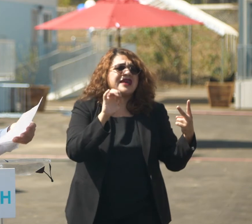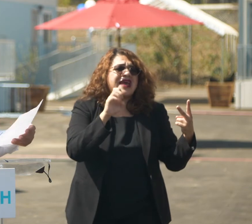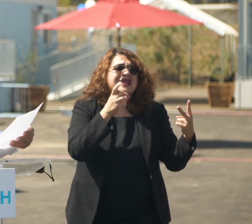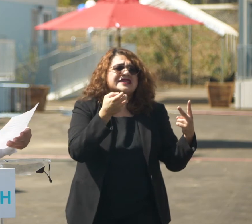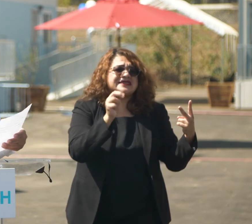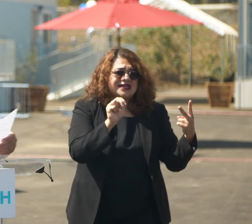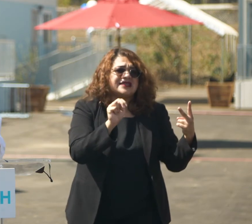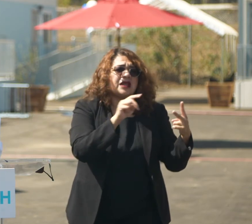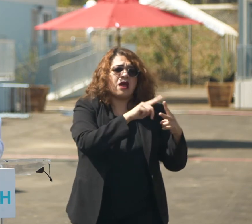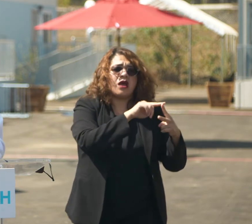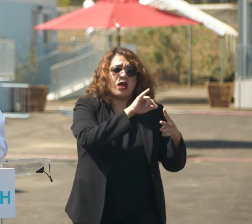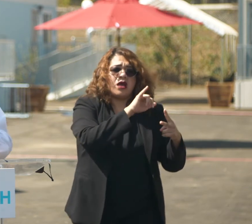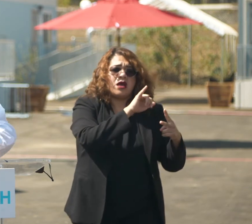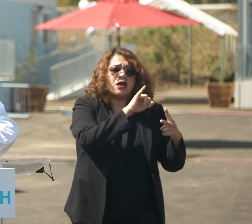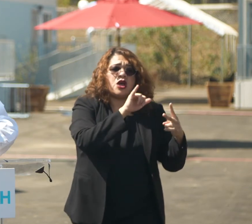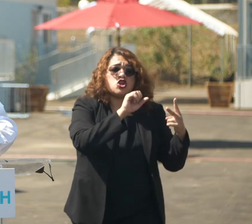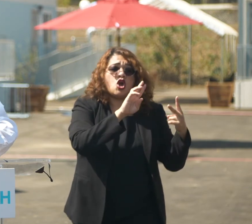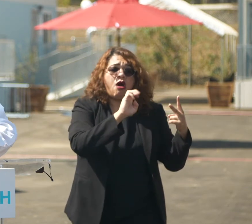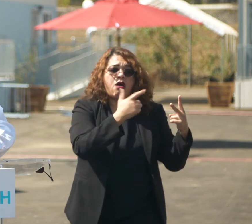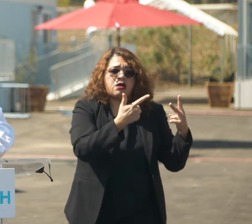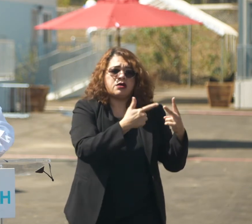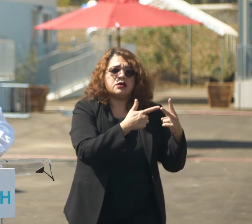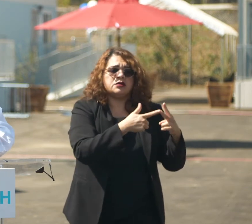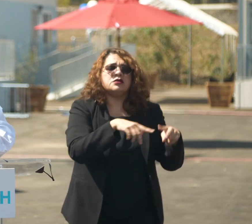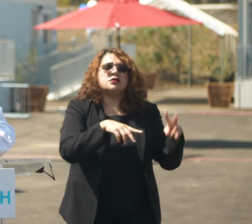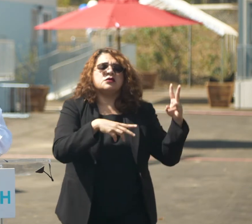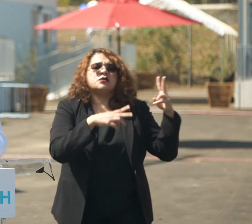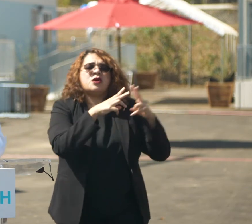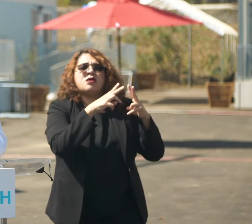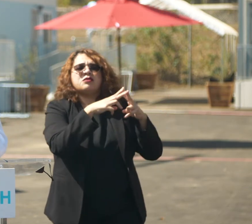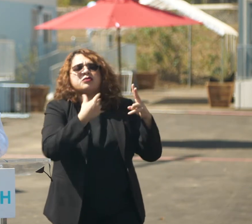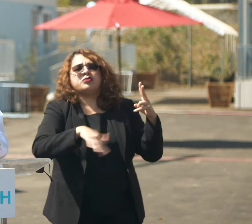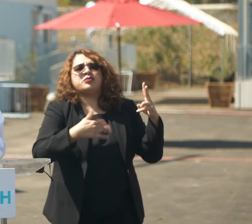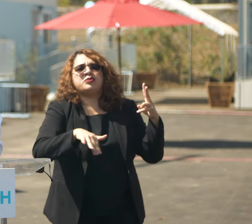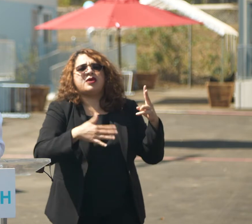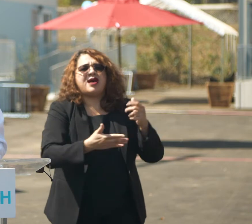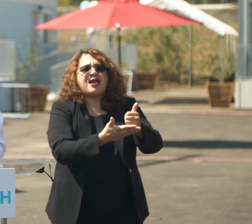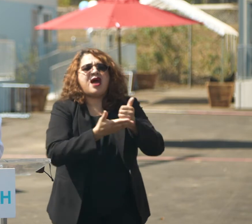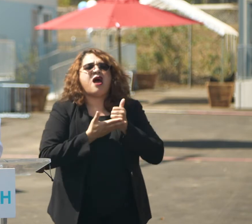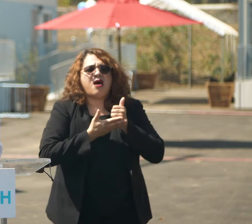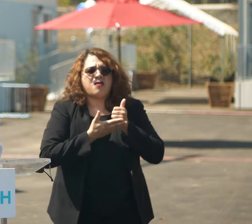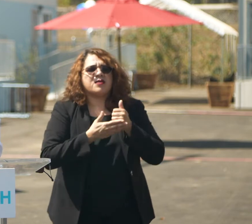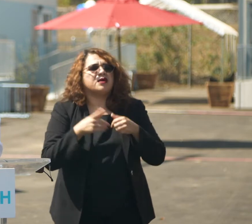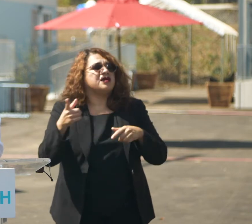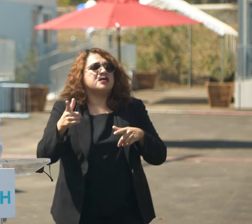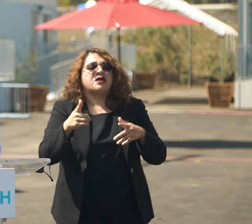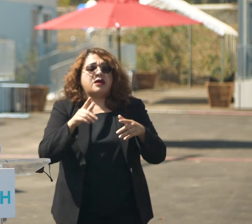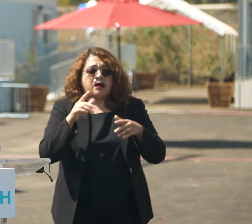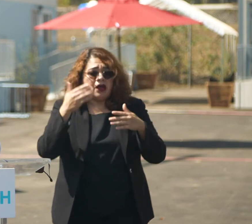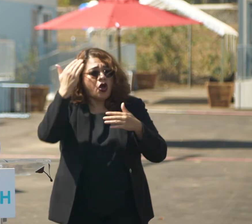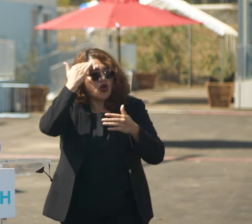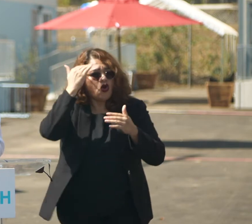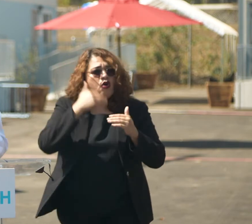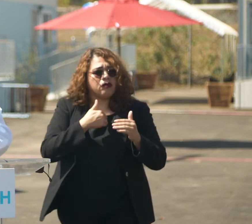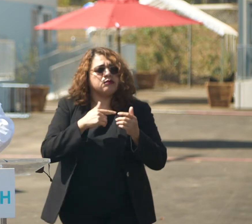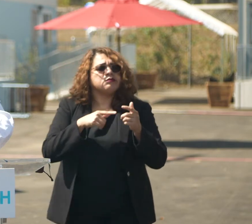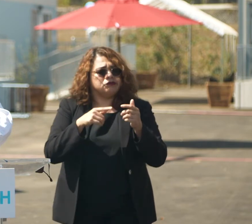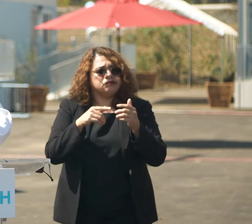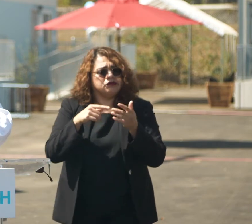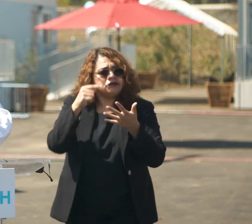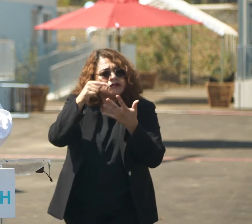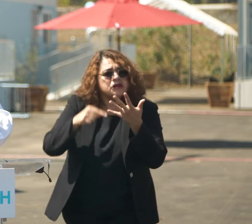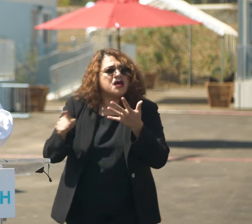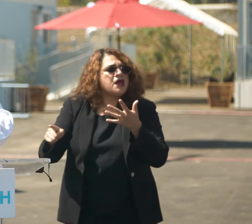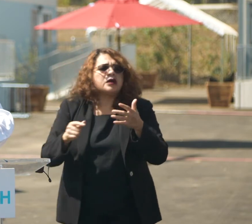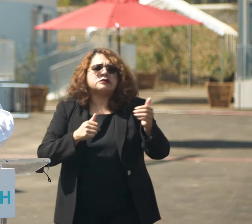and beyond the call of duty to really help us out with this. Additionally, Tim Shaw, Dustin Alamo from